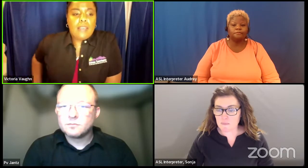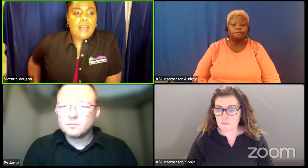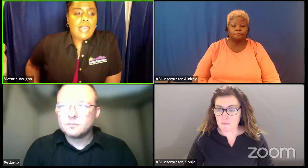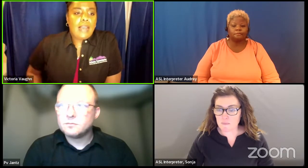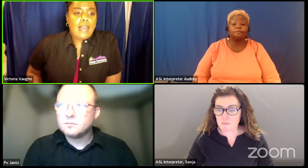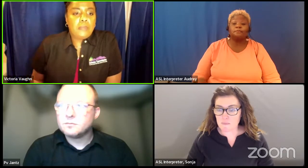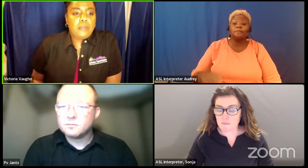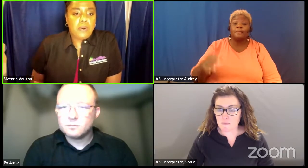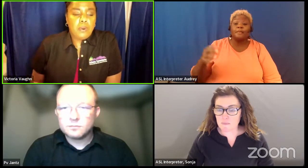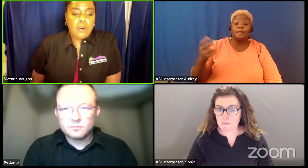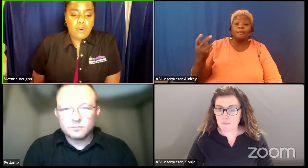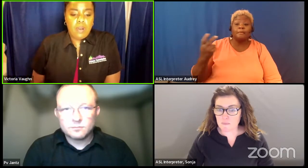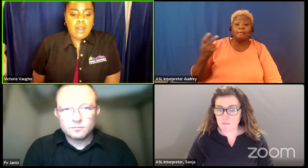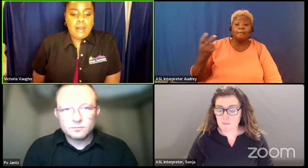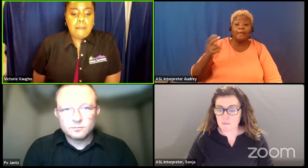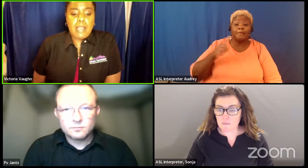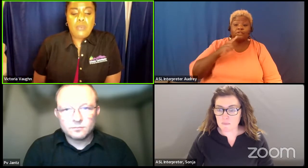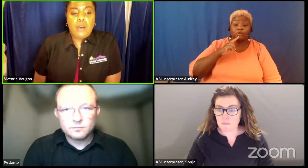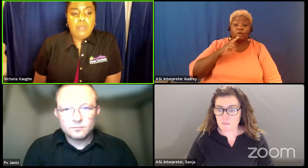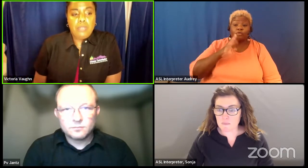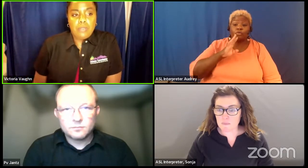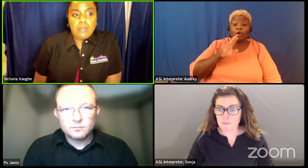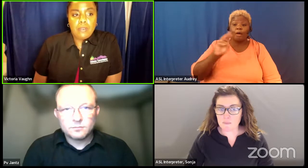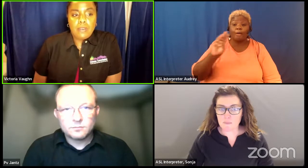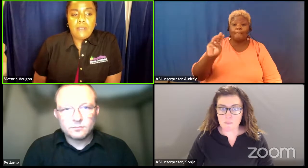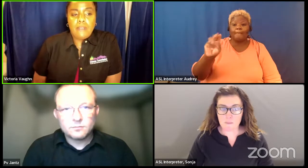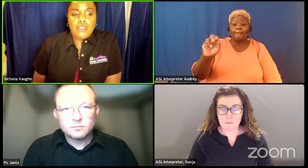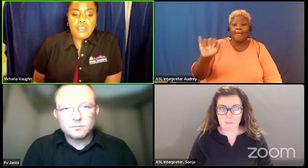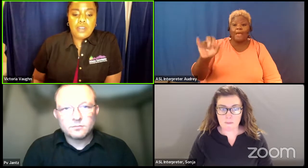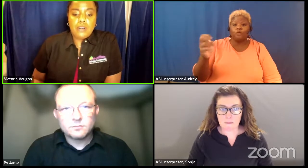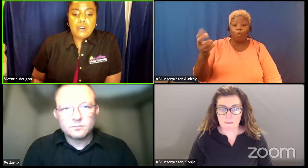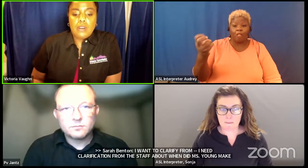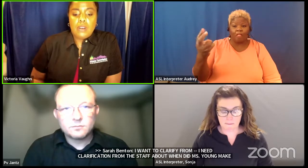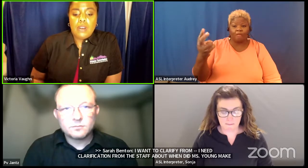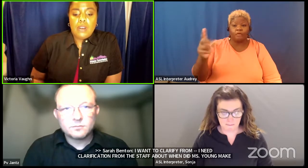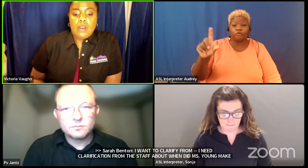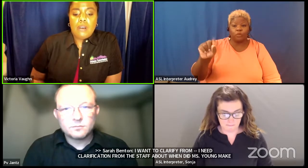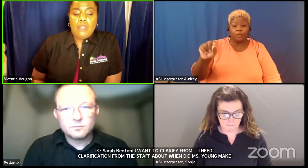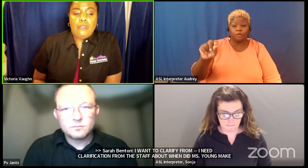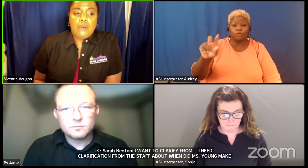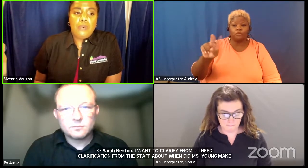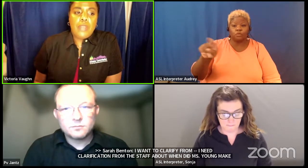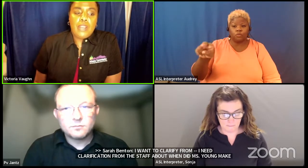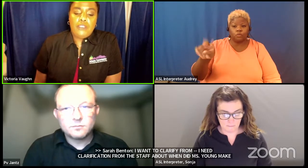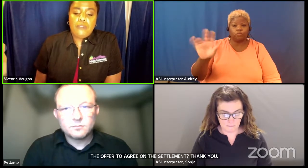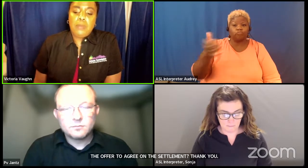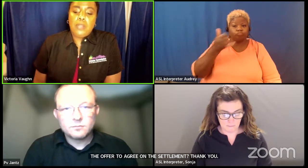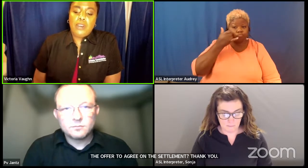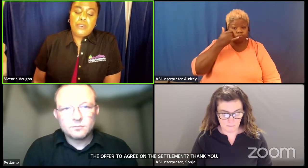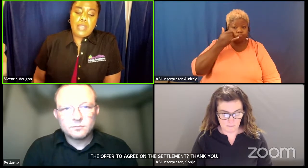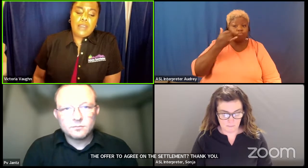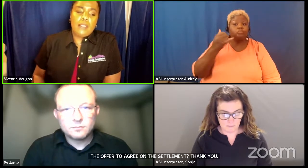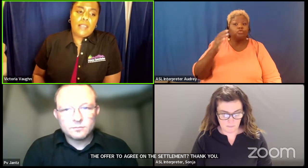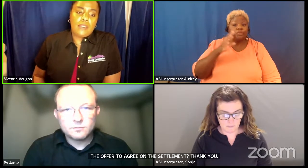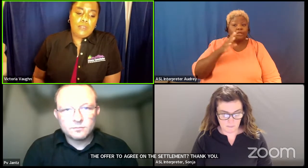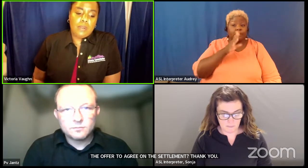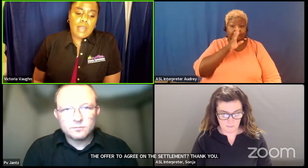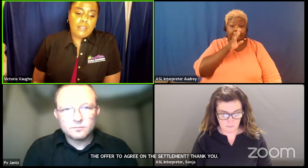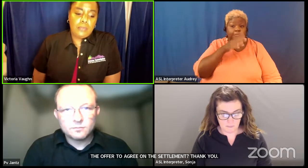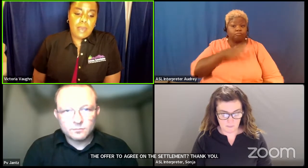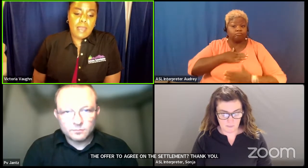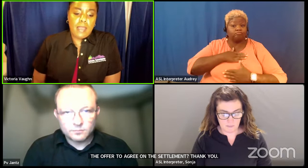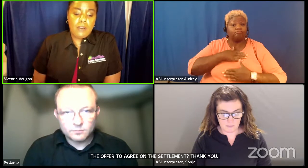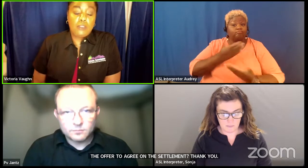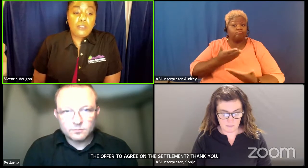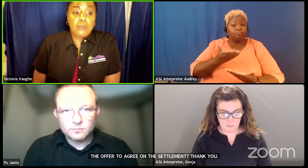Ms. Young and I spoke on May 12th of this year on the phone, and she verbally agreed that she would like